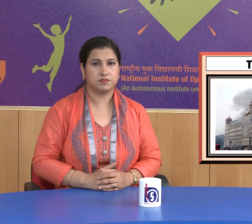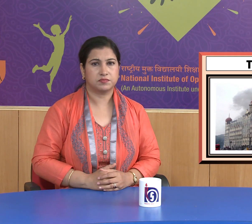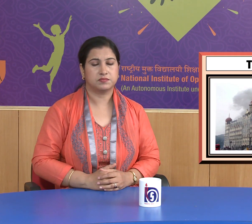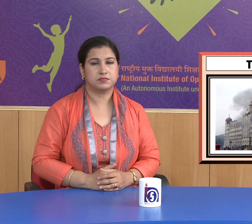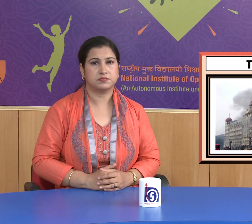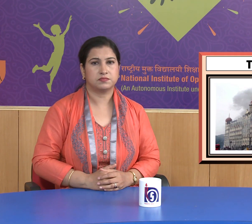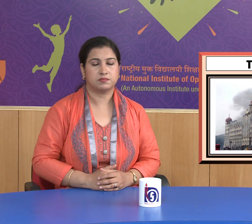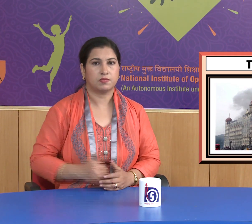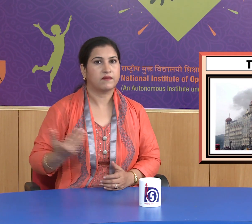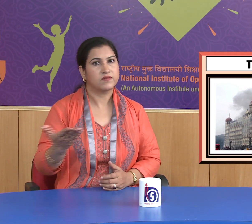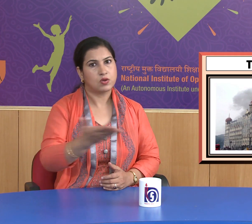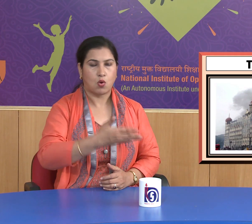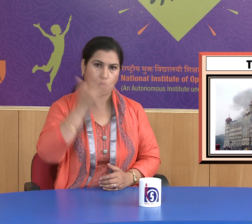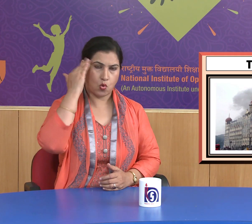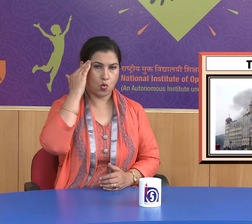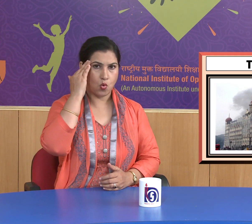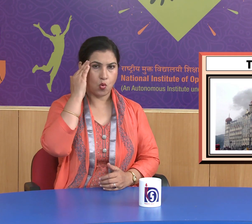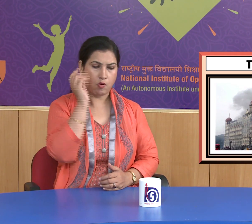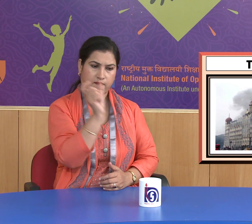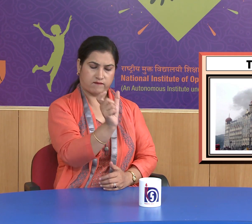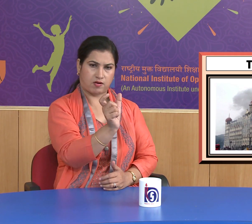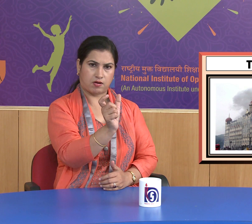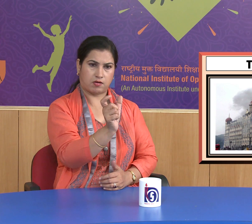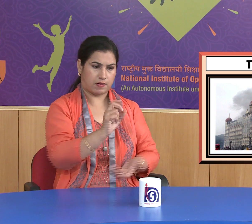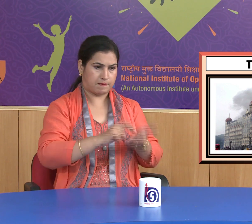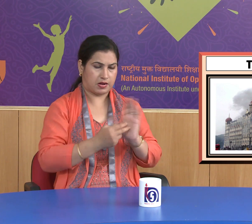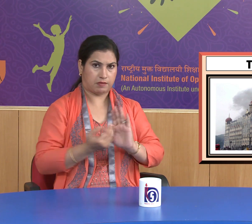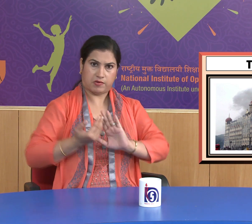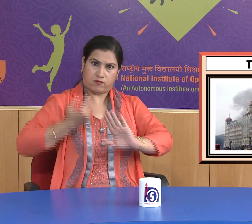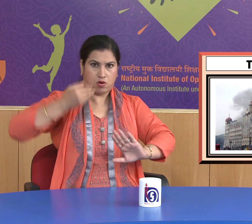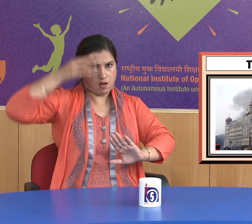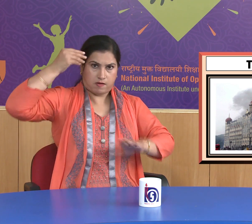We learnt the meaning of terrorism in the previous lesson.